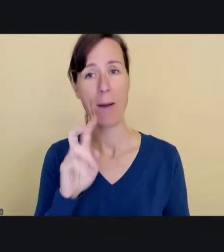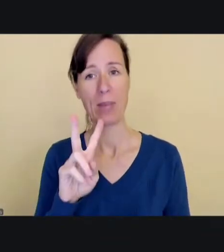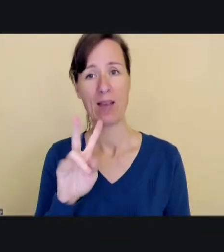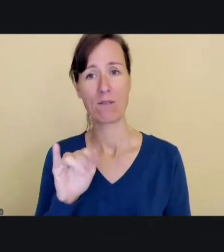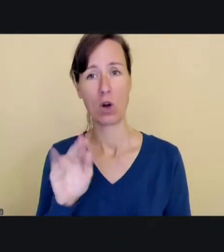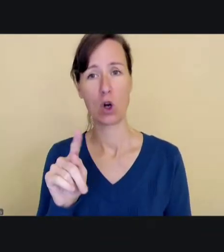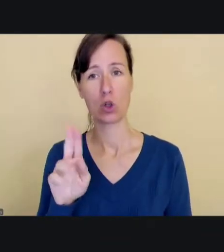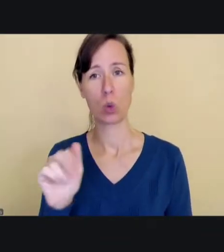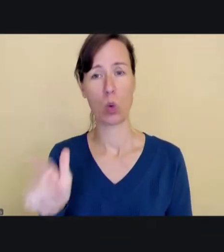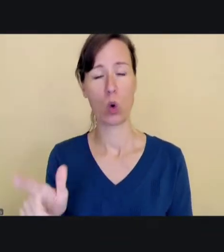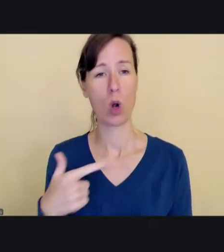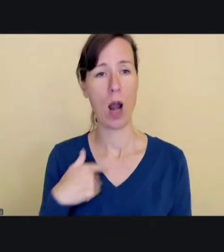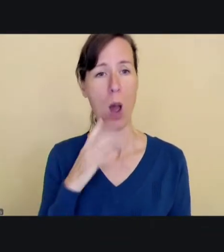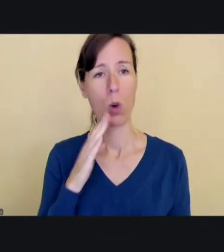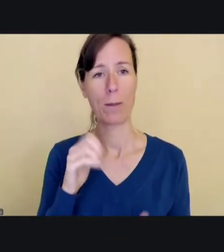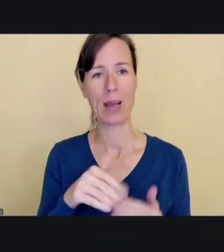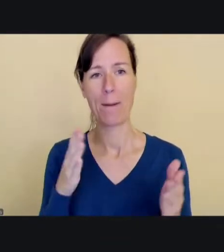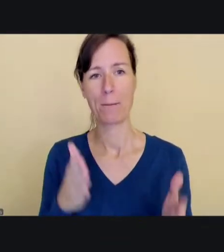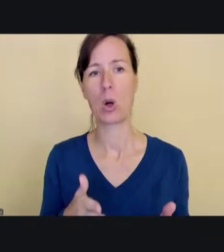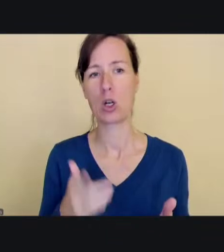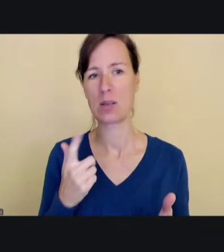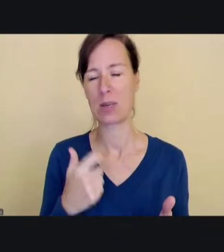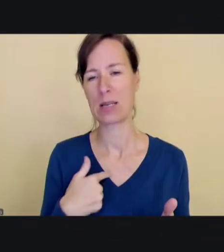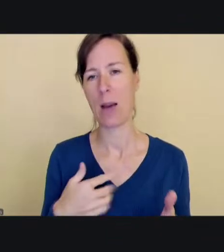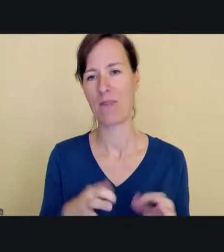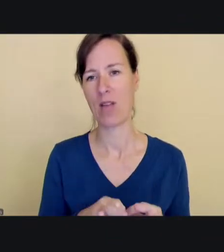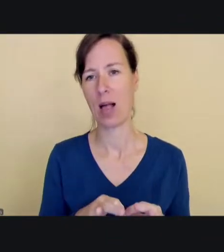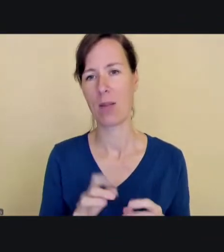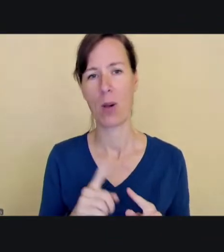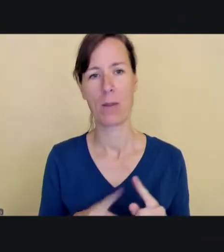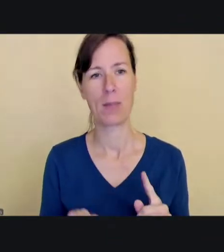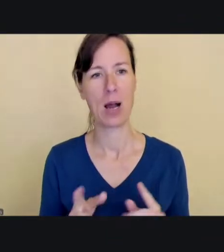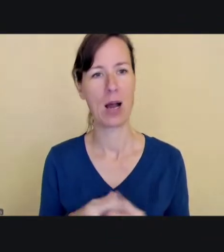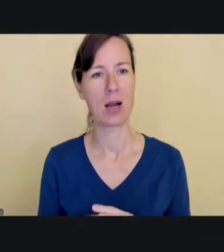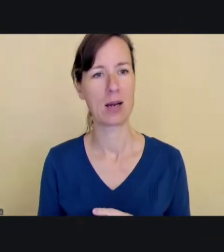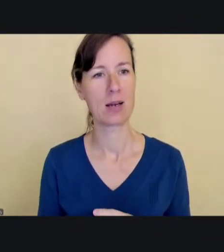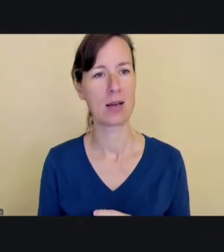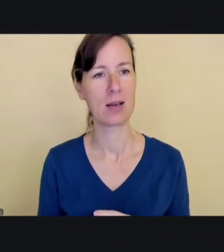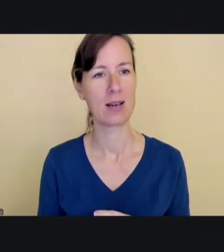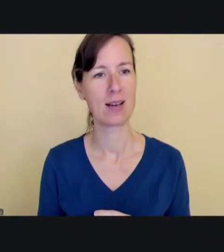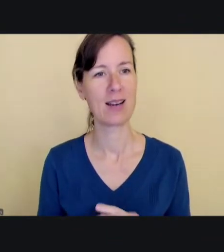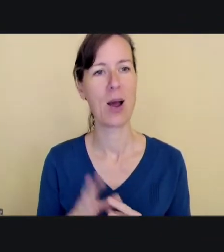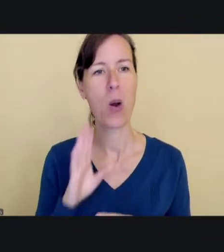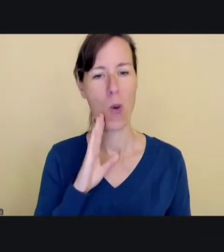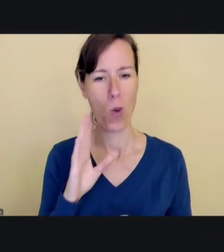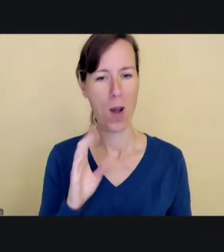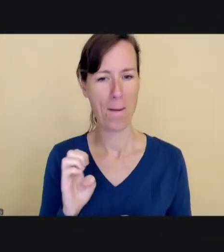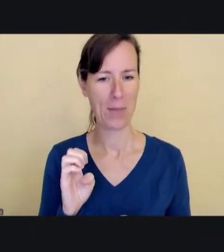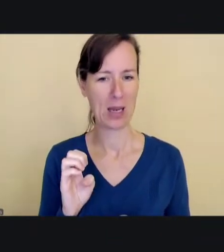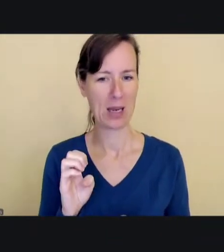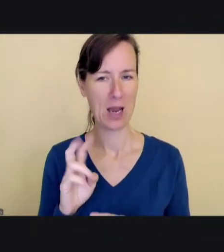person because I'm very available, but I think there will be a virtual option.